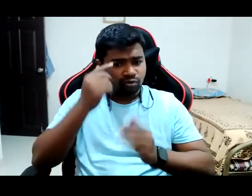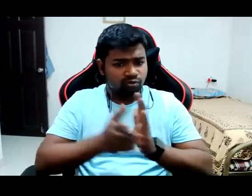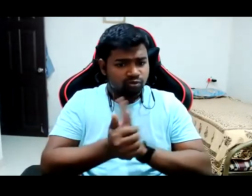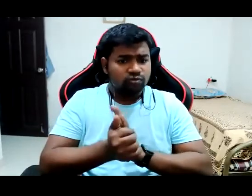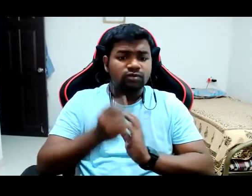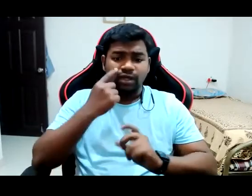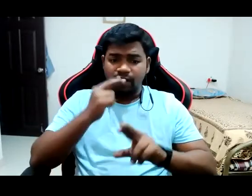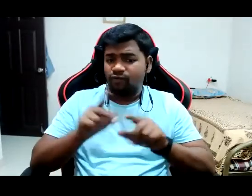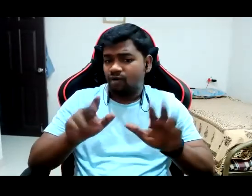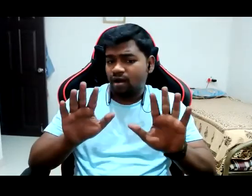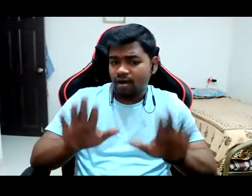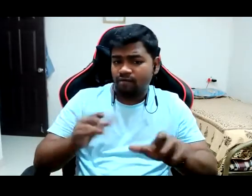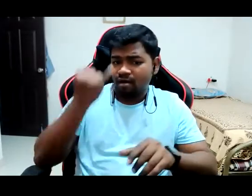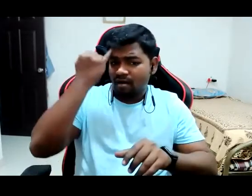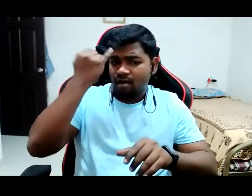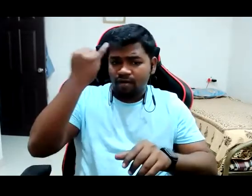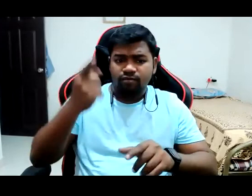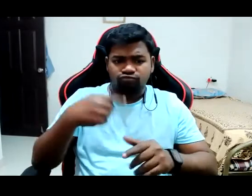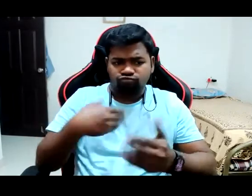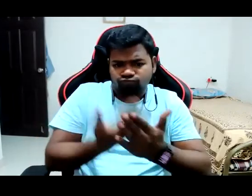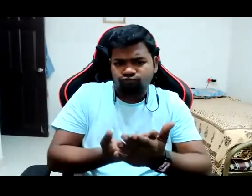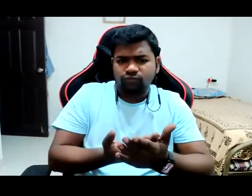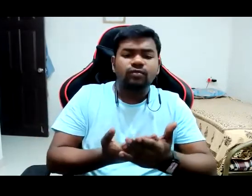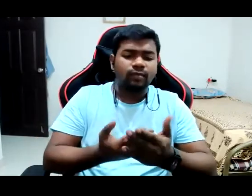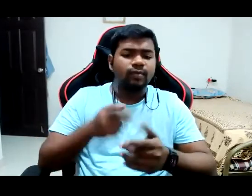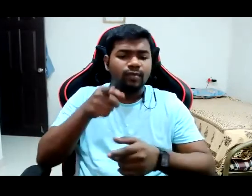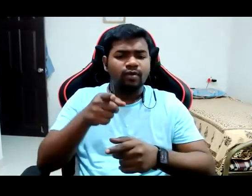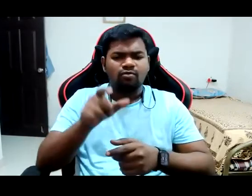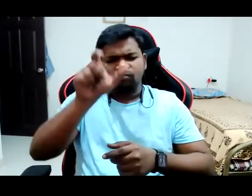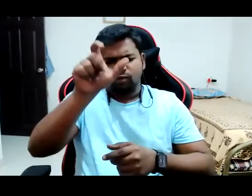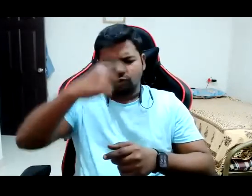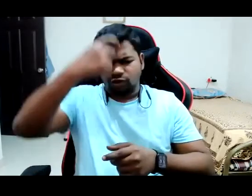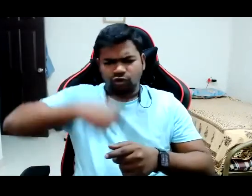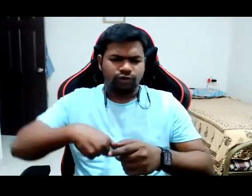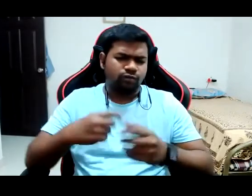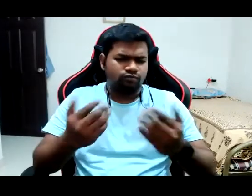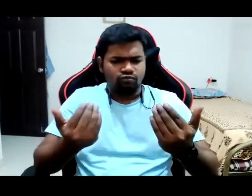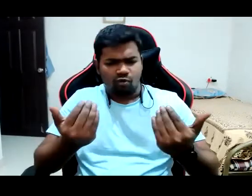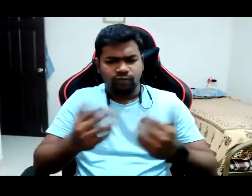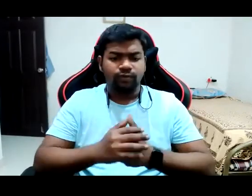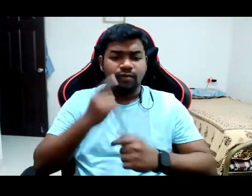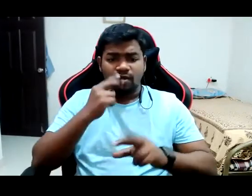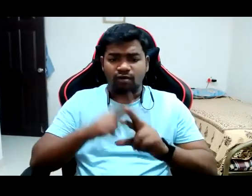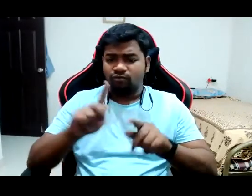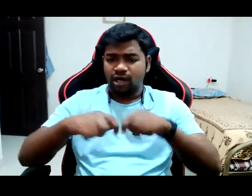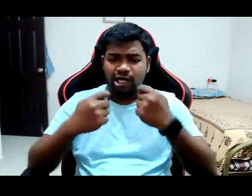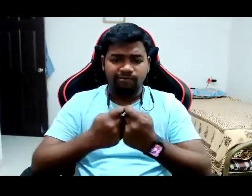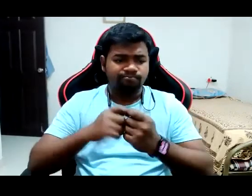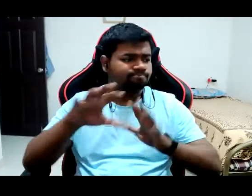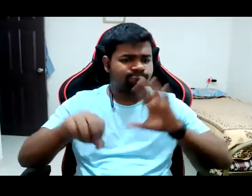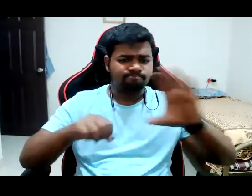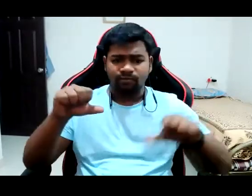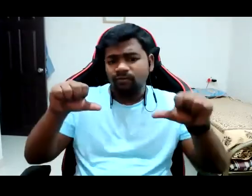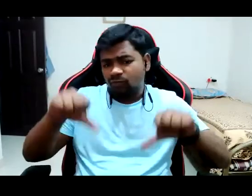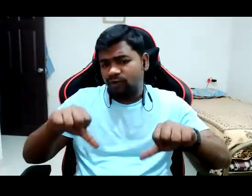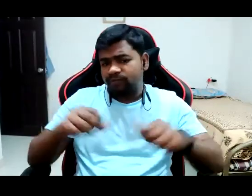strong, there's an idea that you want to submit, it's okay to be solo as well. If you can't find a team, you by all means can just submit your idea. That